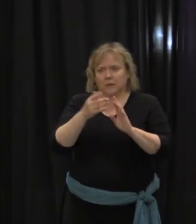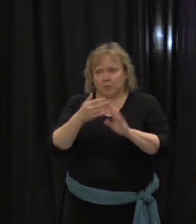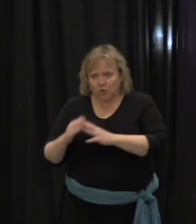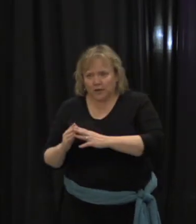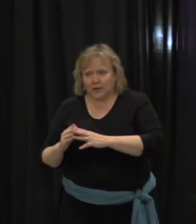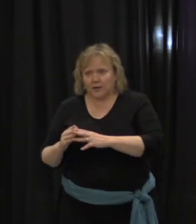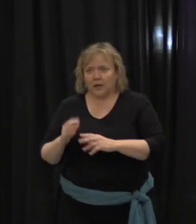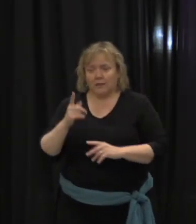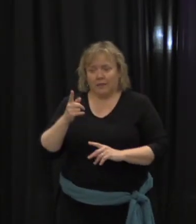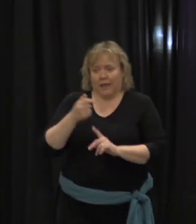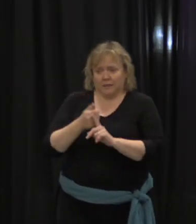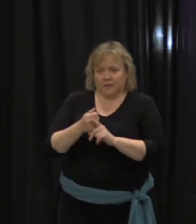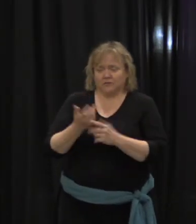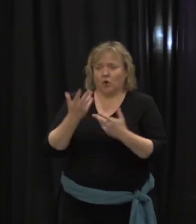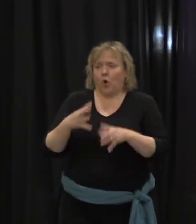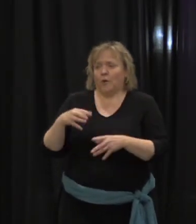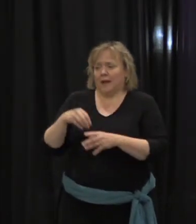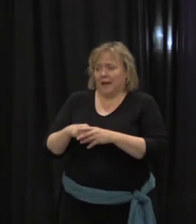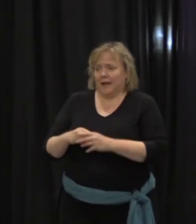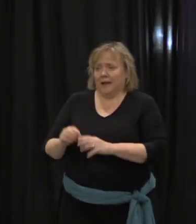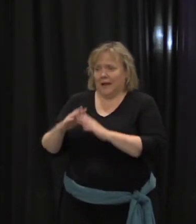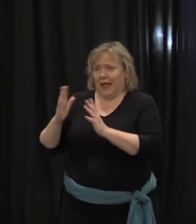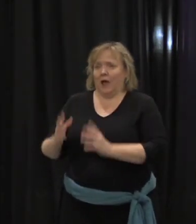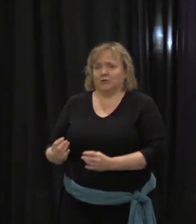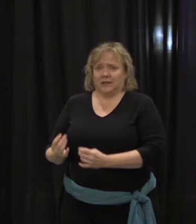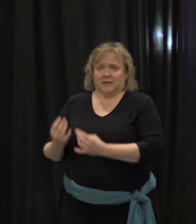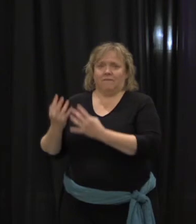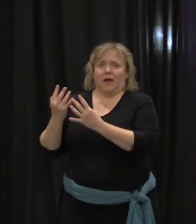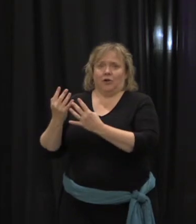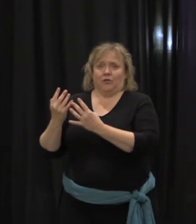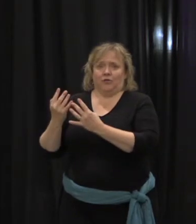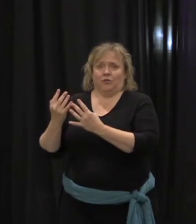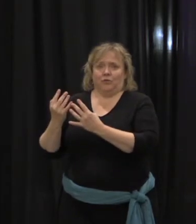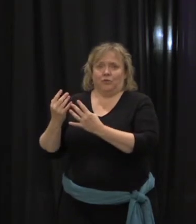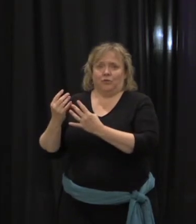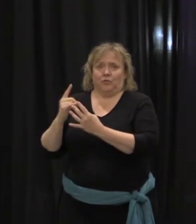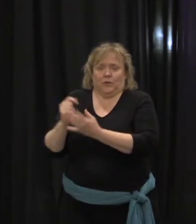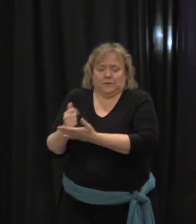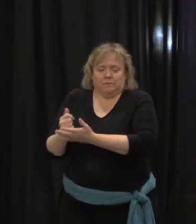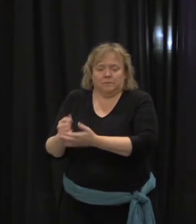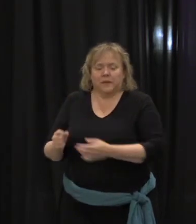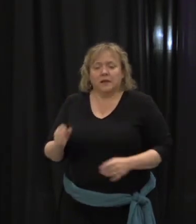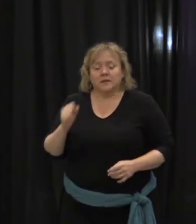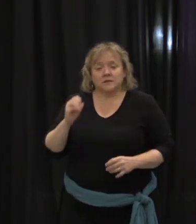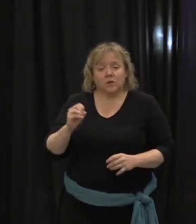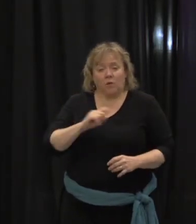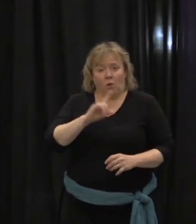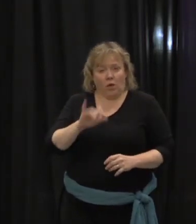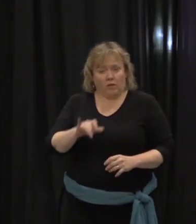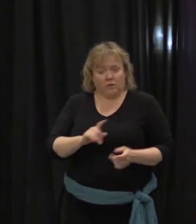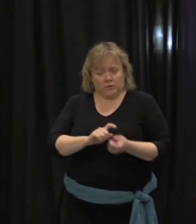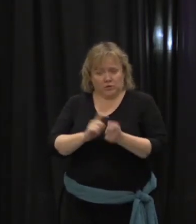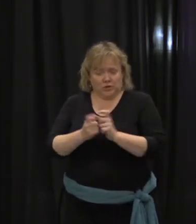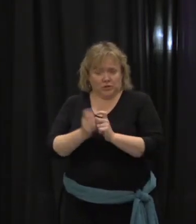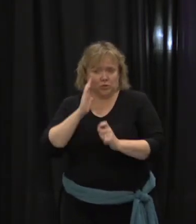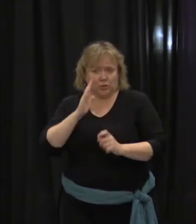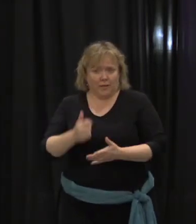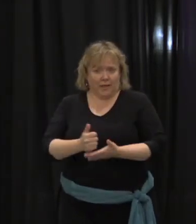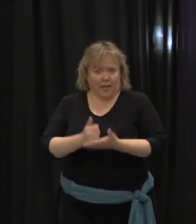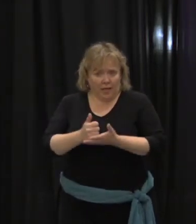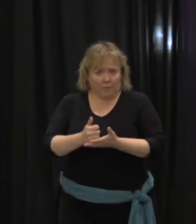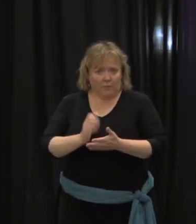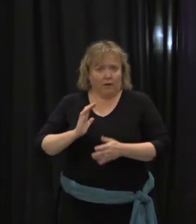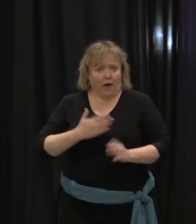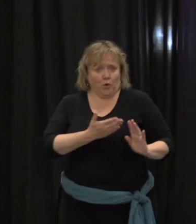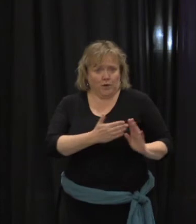house. Pushing for things like policy changes and services, all of that will help our folks,